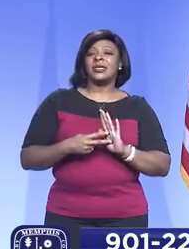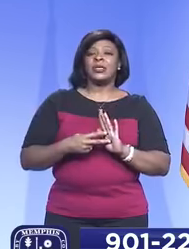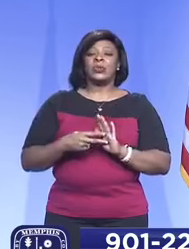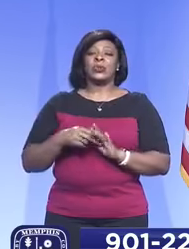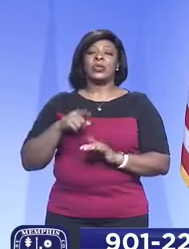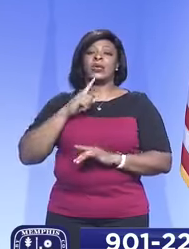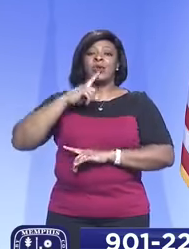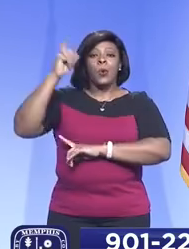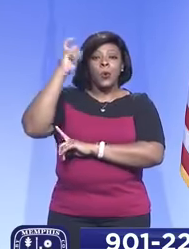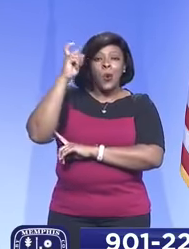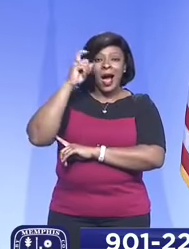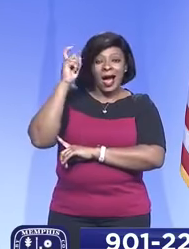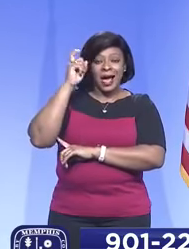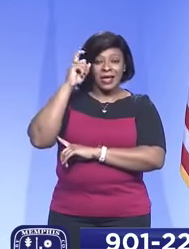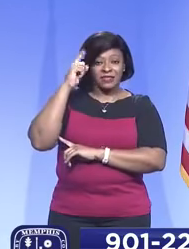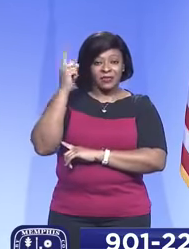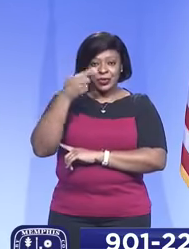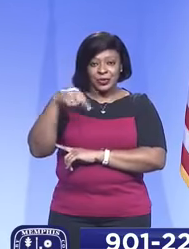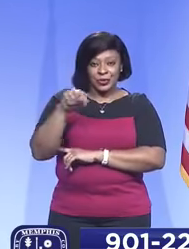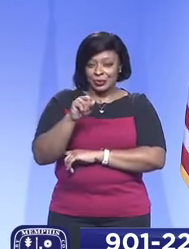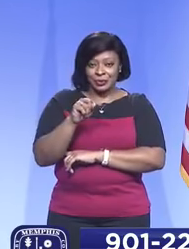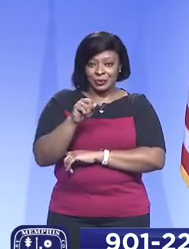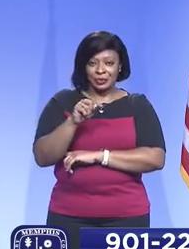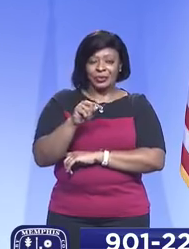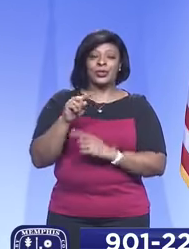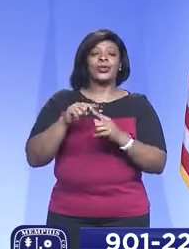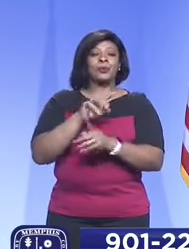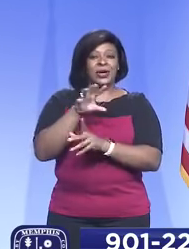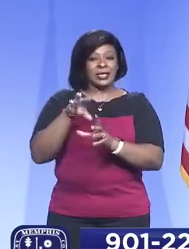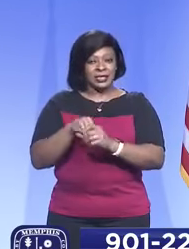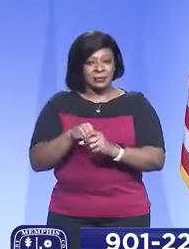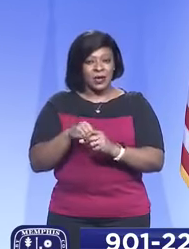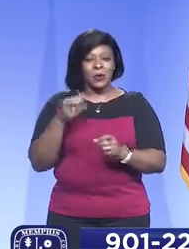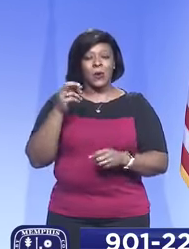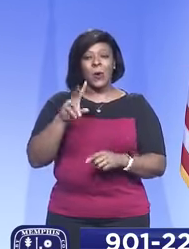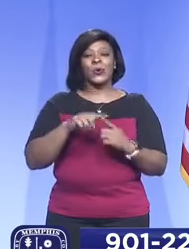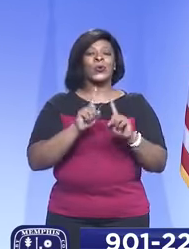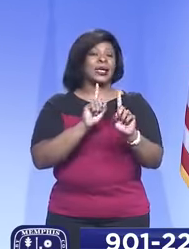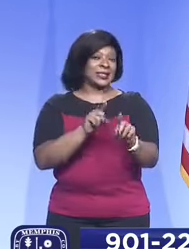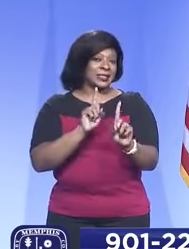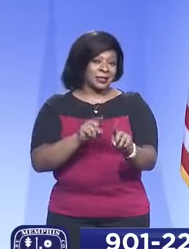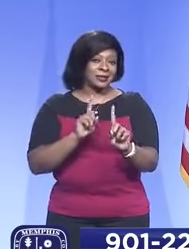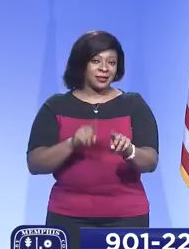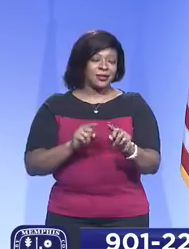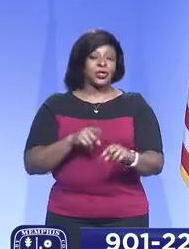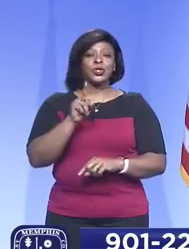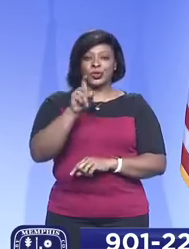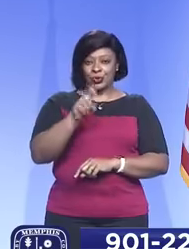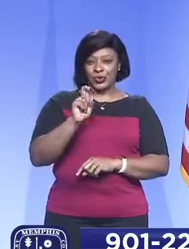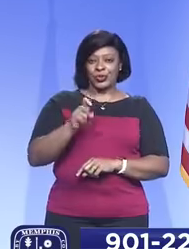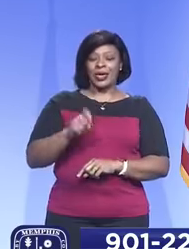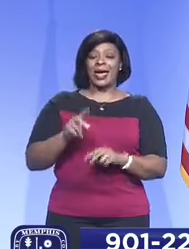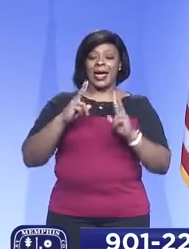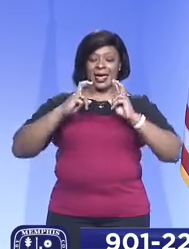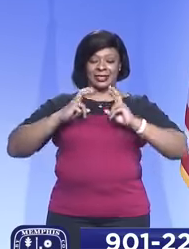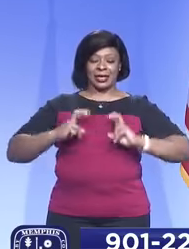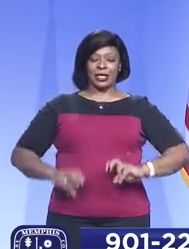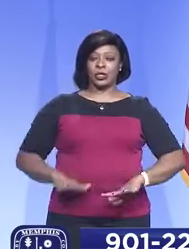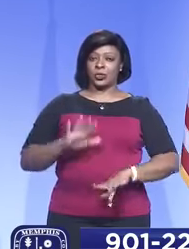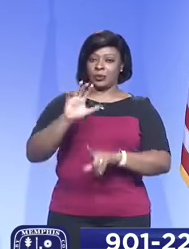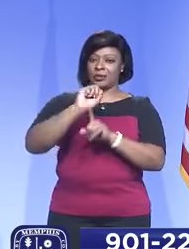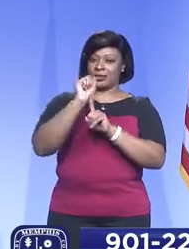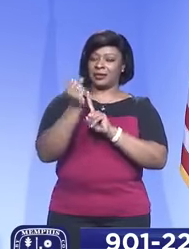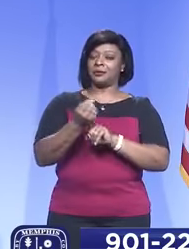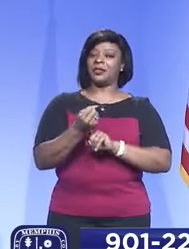medically wise for you to participate or to attend. You need to assess your